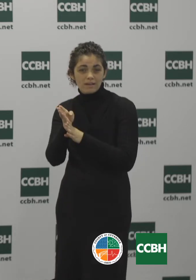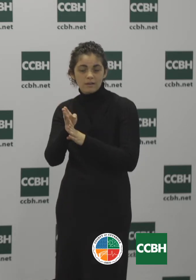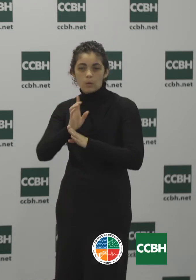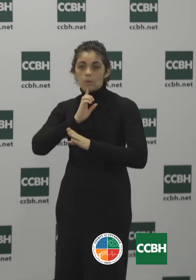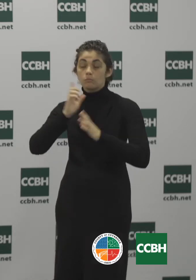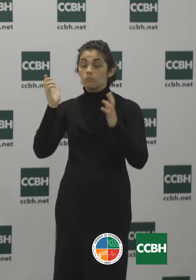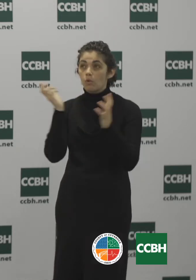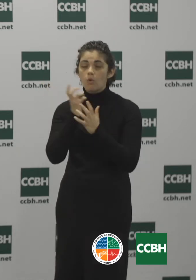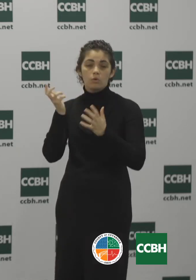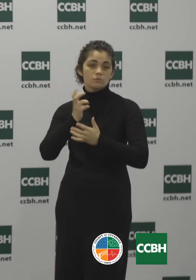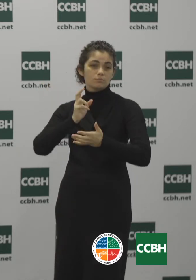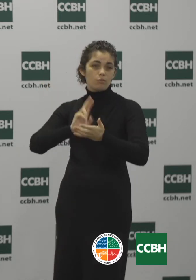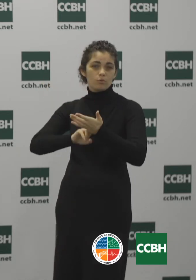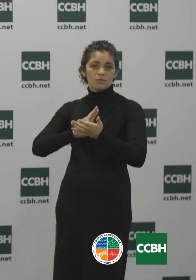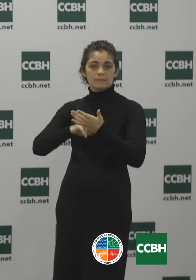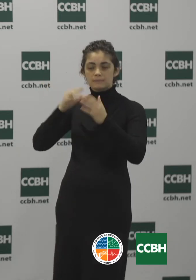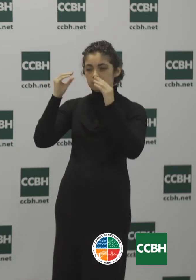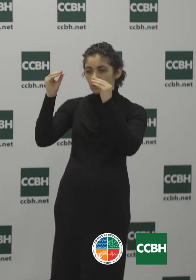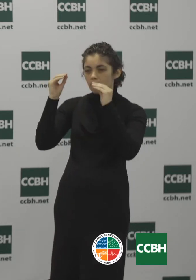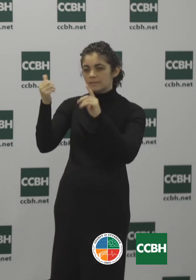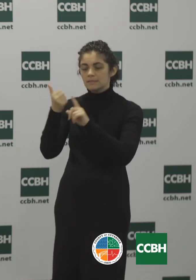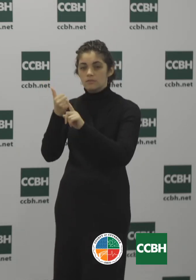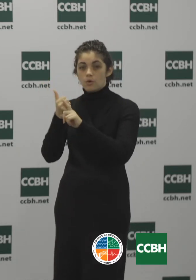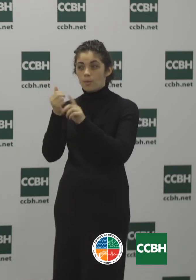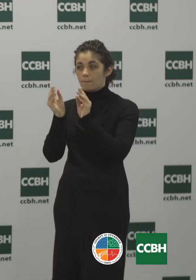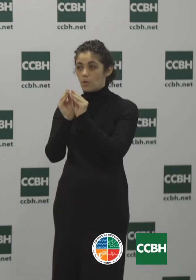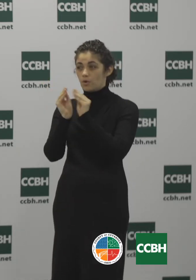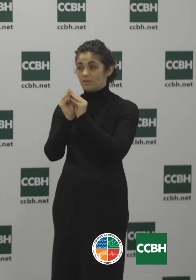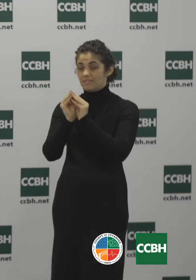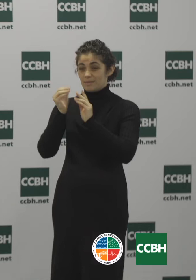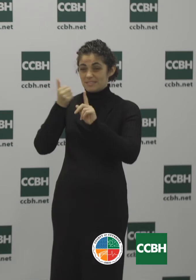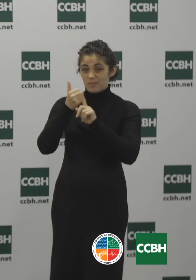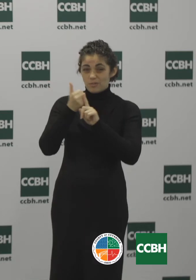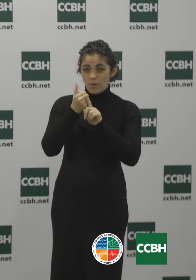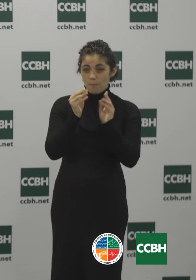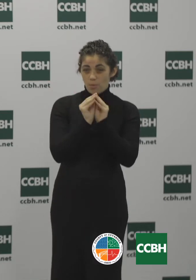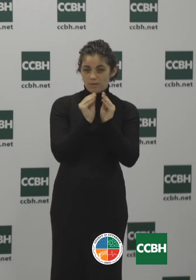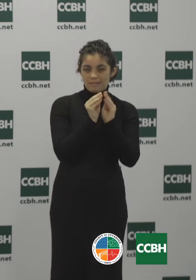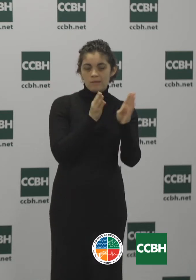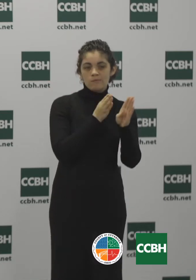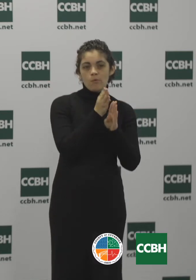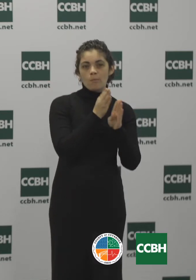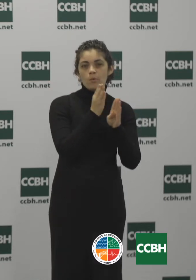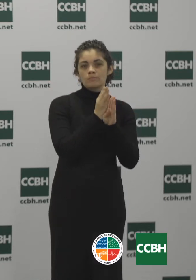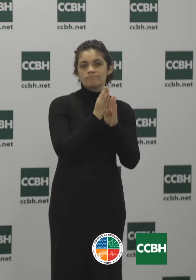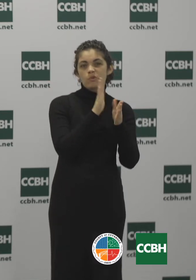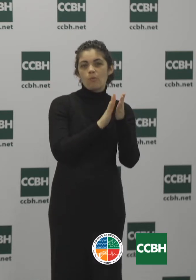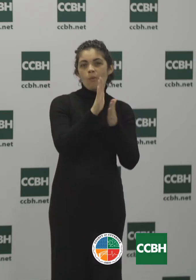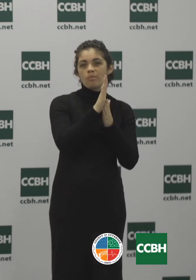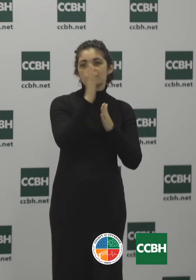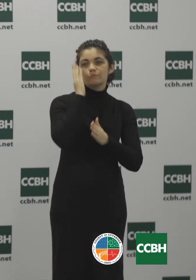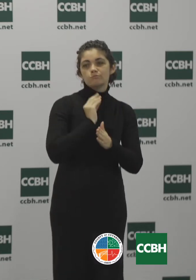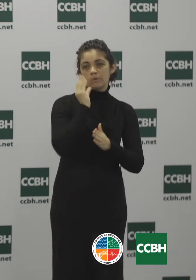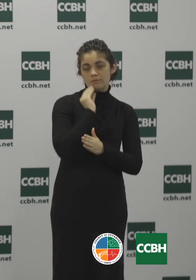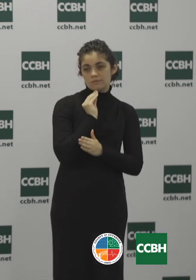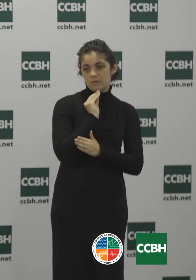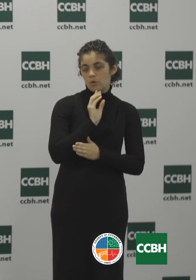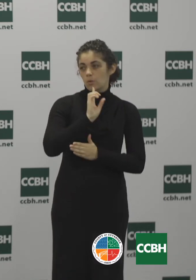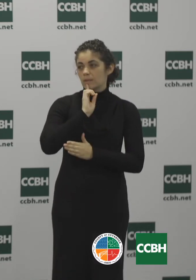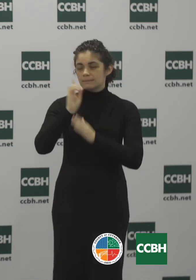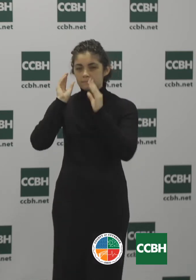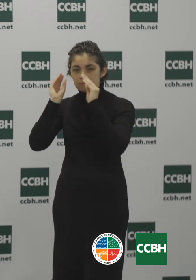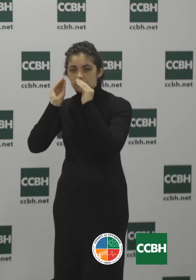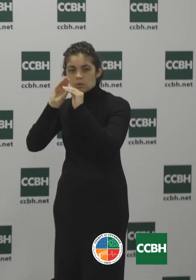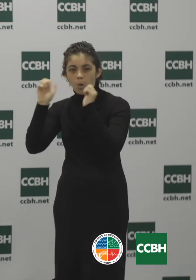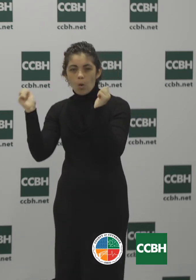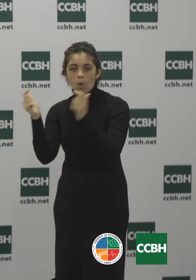extraordinary nurses who have taught me far more than I've learned in my formal medical education, really teaching you